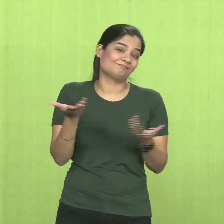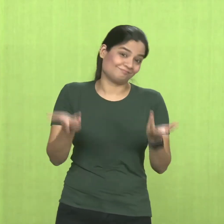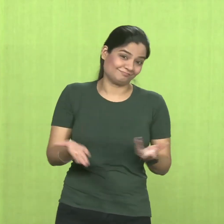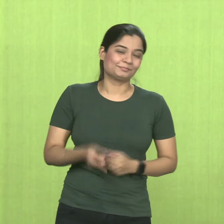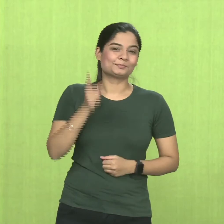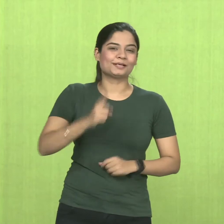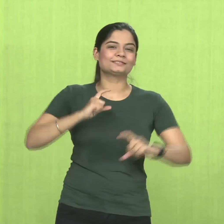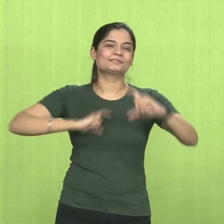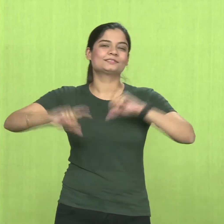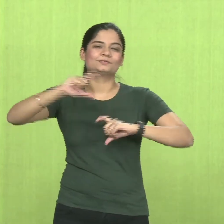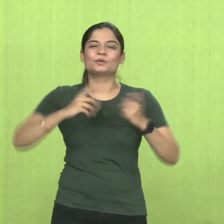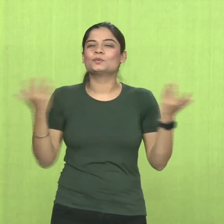be quite careful and mindful.